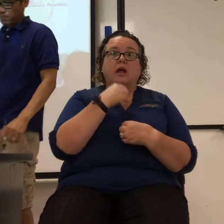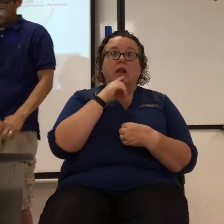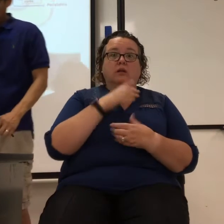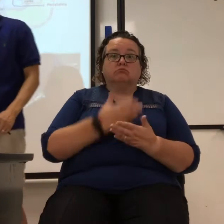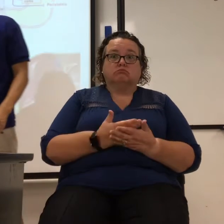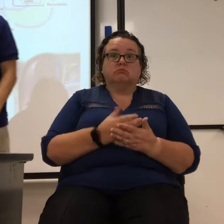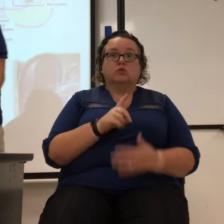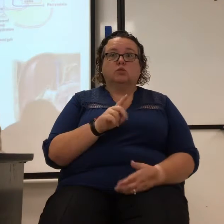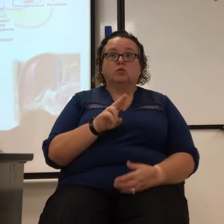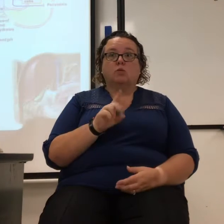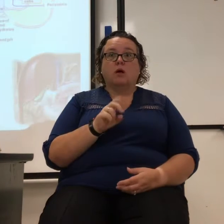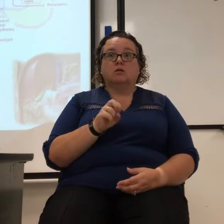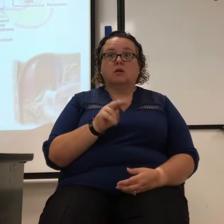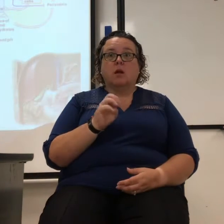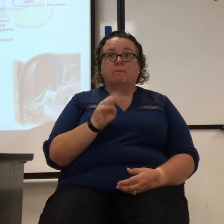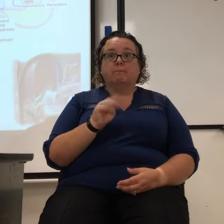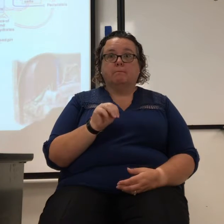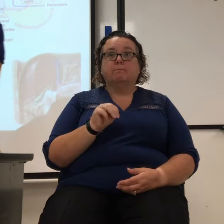duodenum,